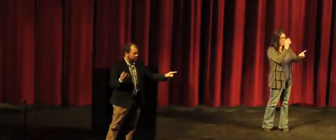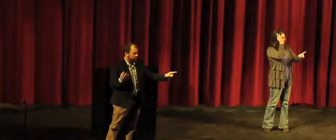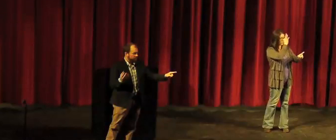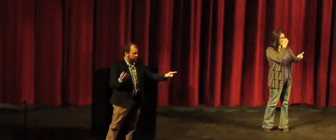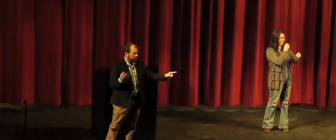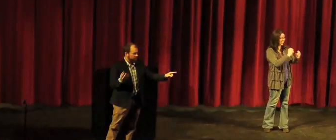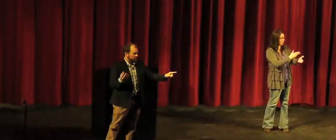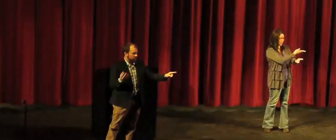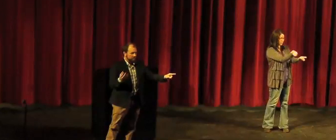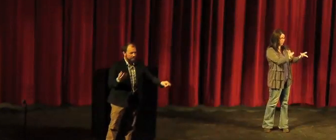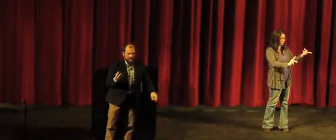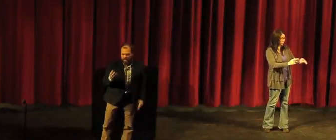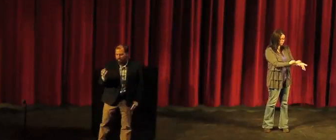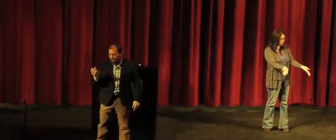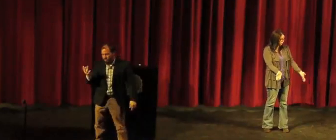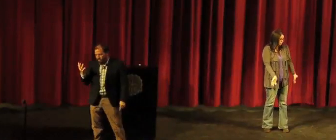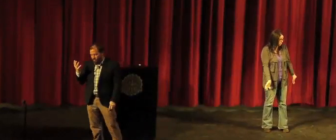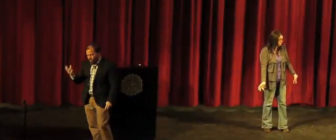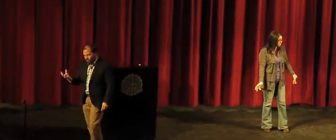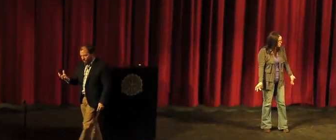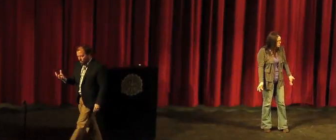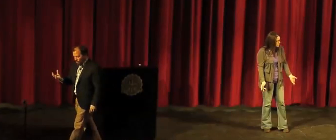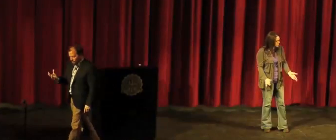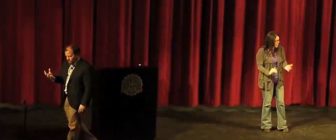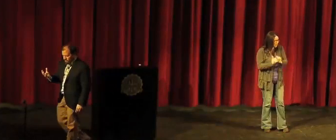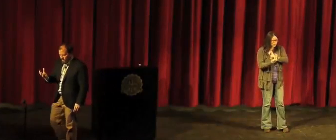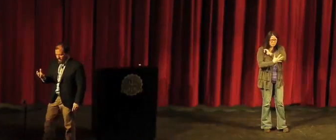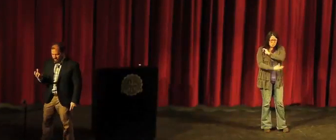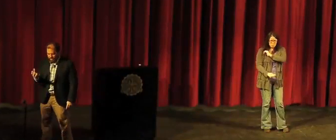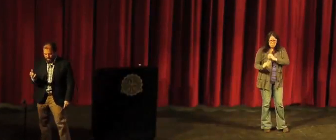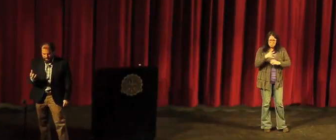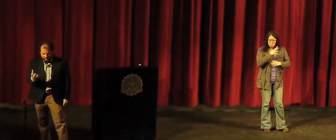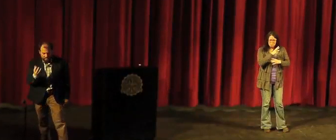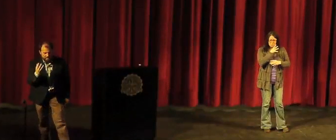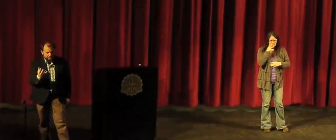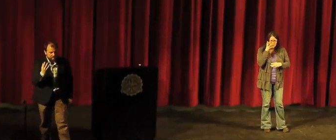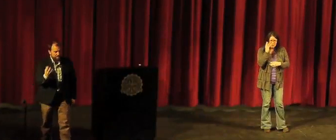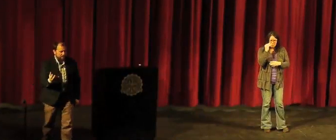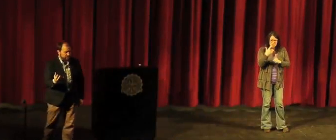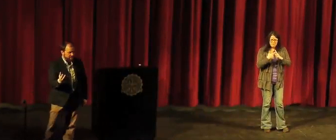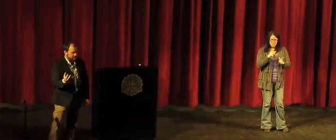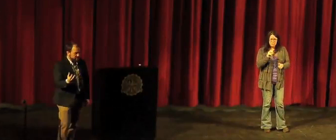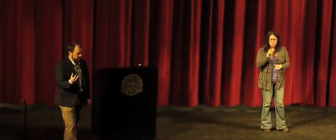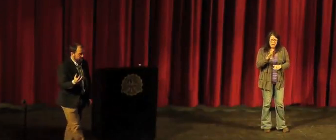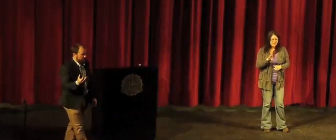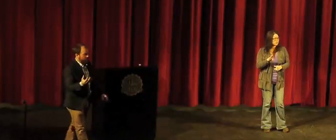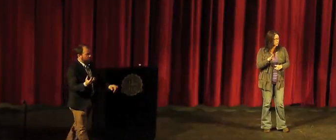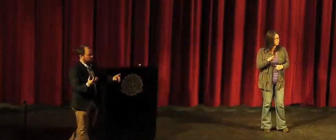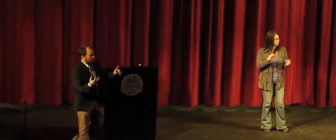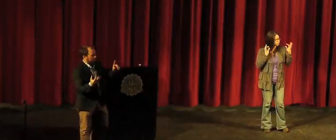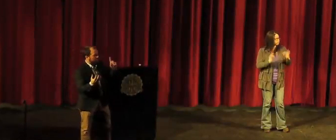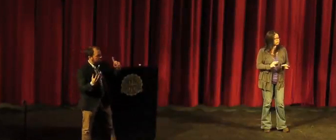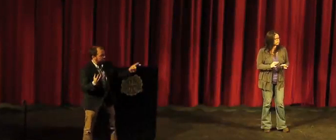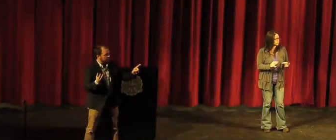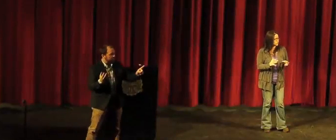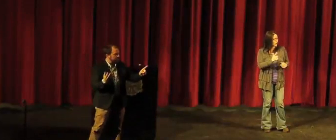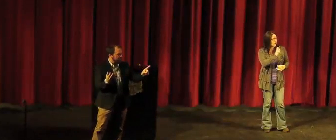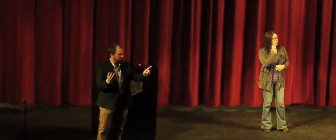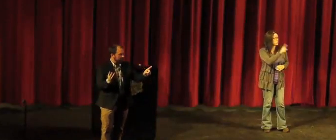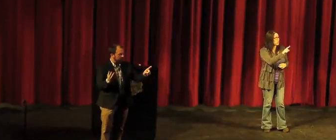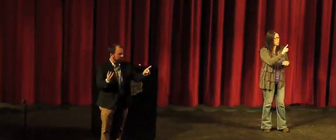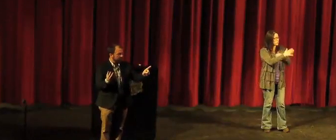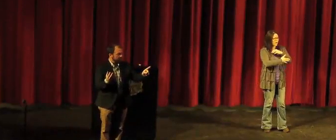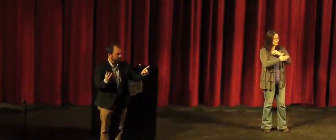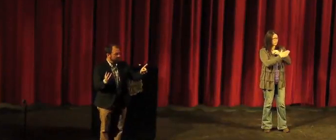about? How does a provincial farm boy from Nebraska become convinced to go to a country he's